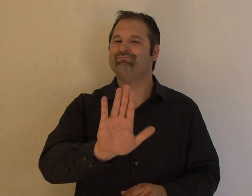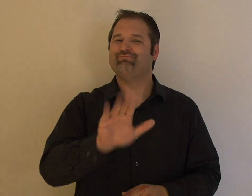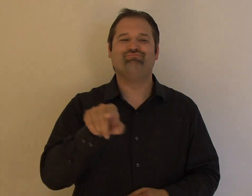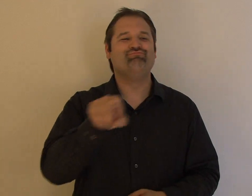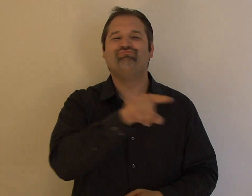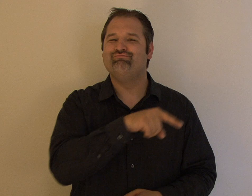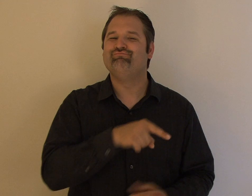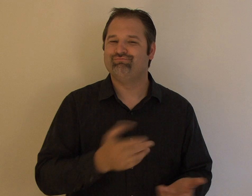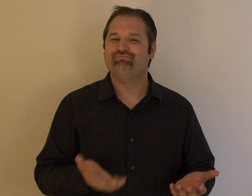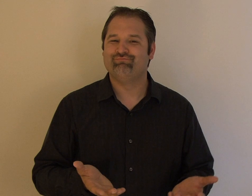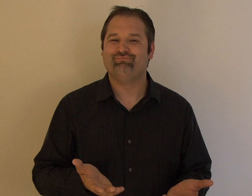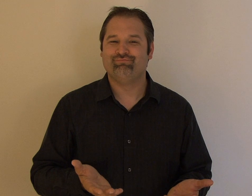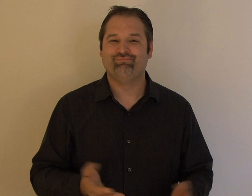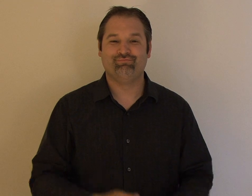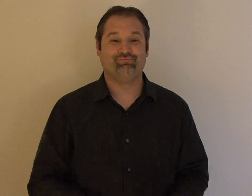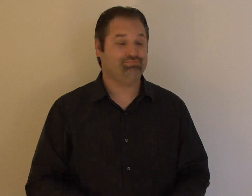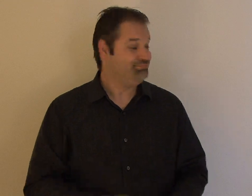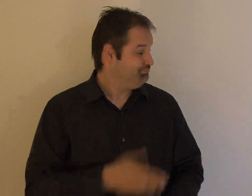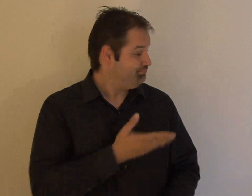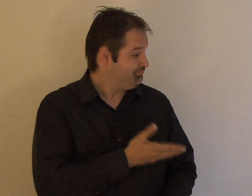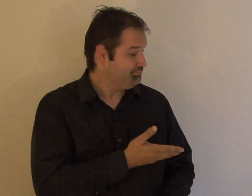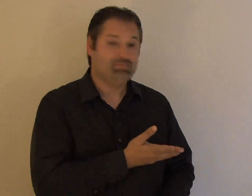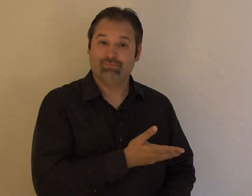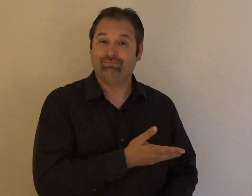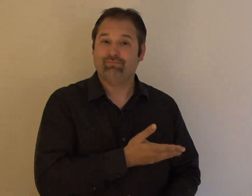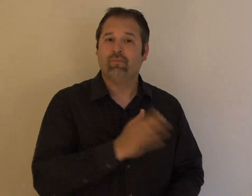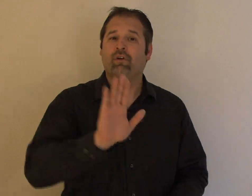your former employers and coworkers.